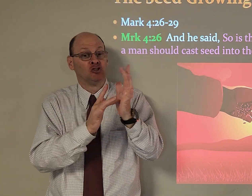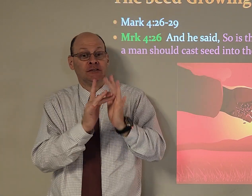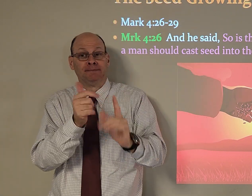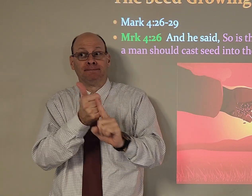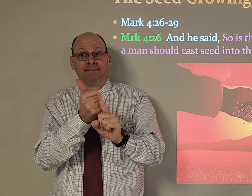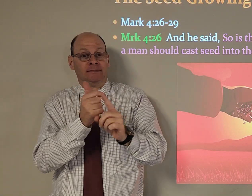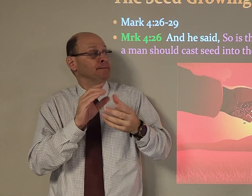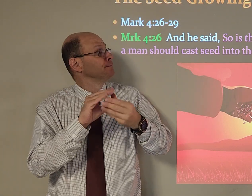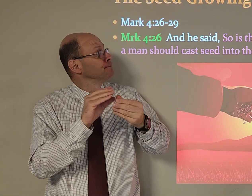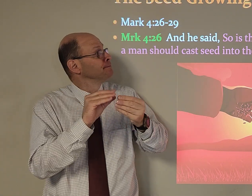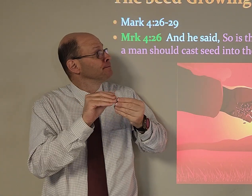29, beginning at 26.